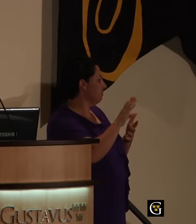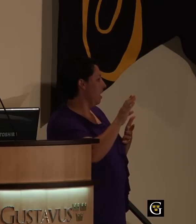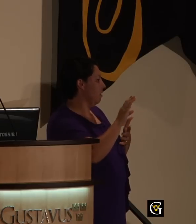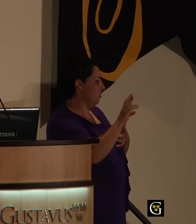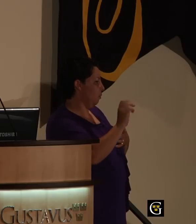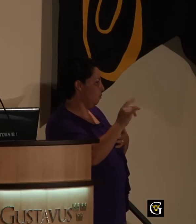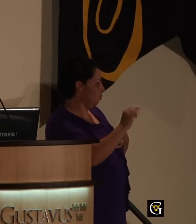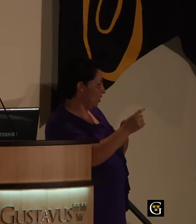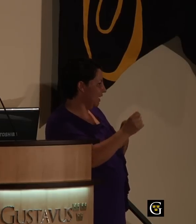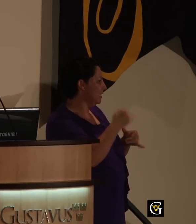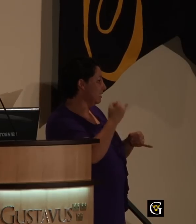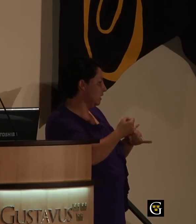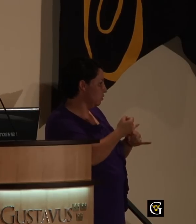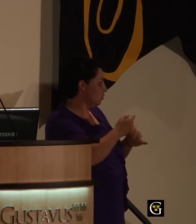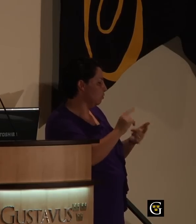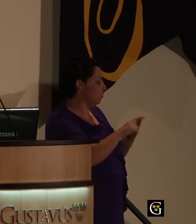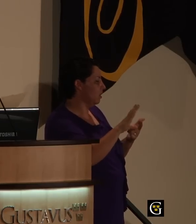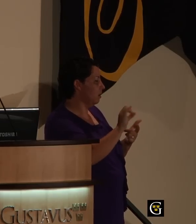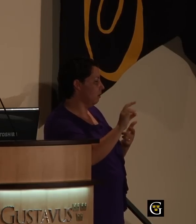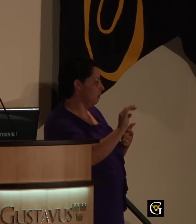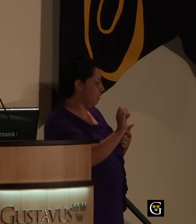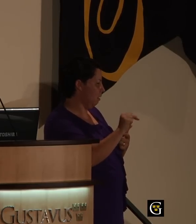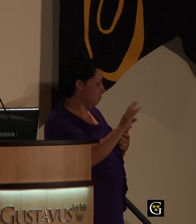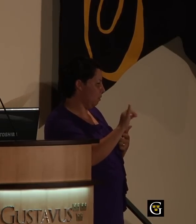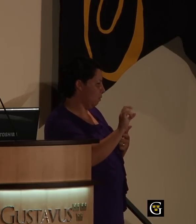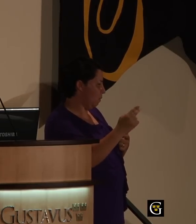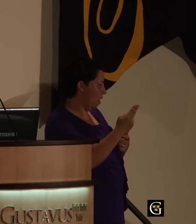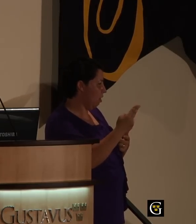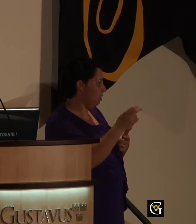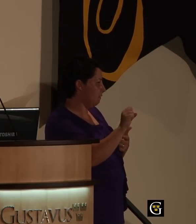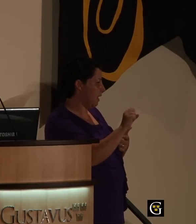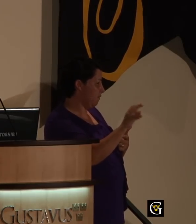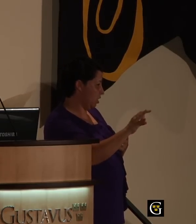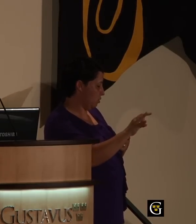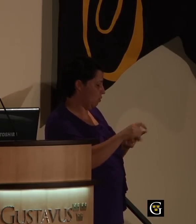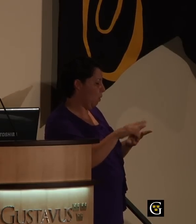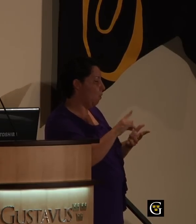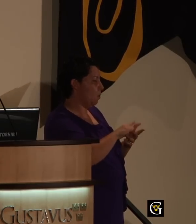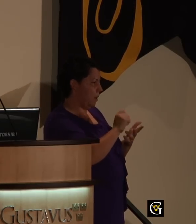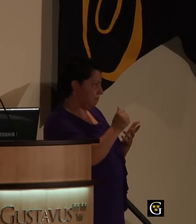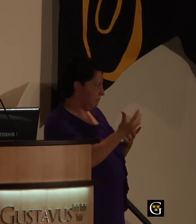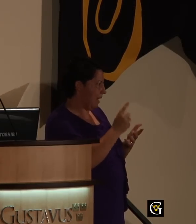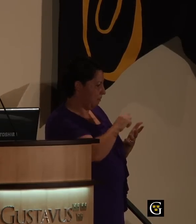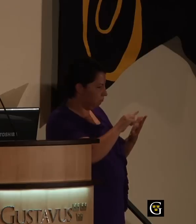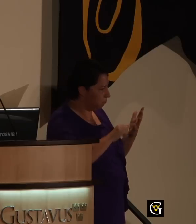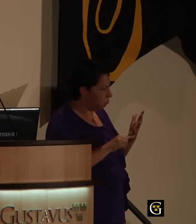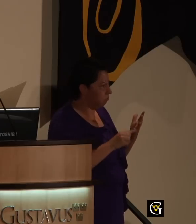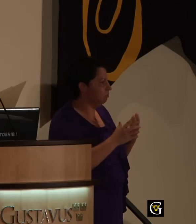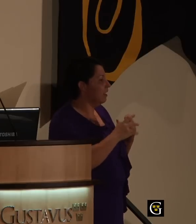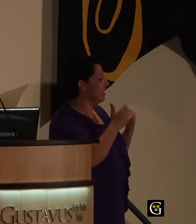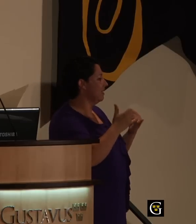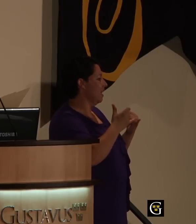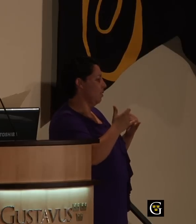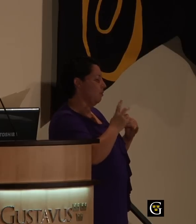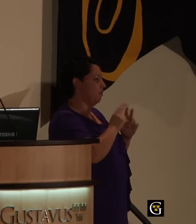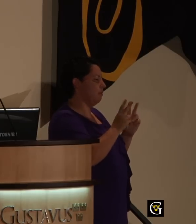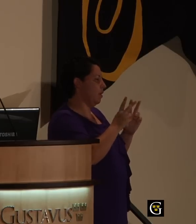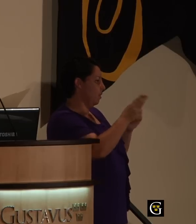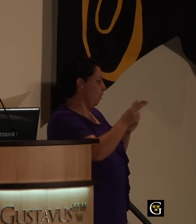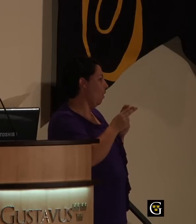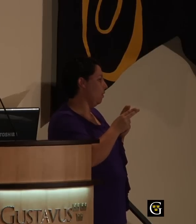Francisco. Today, we are grateful that Mike could make time in his busy schedule to visit us from Washington,